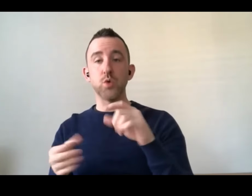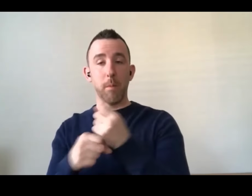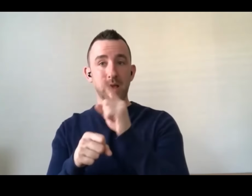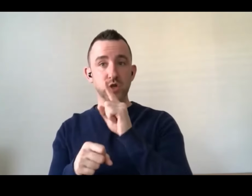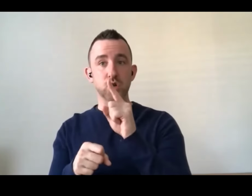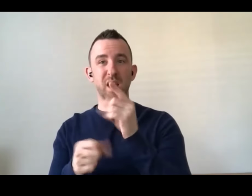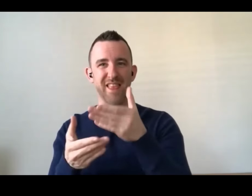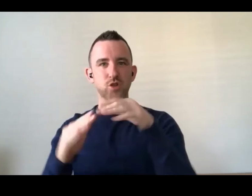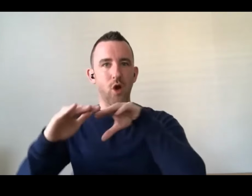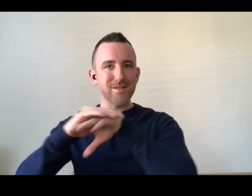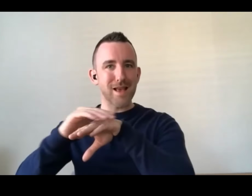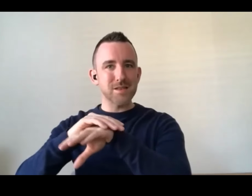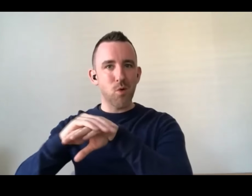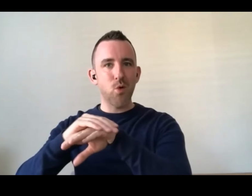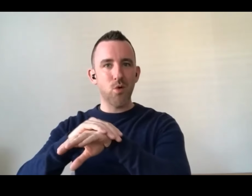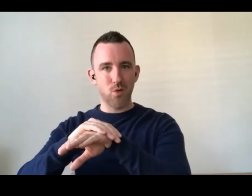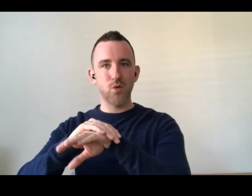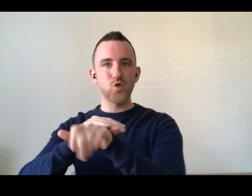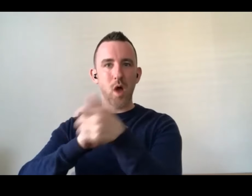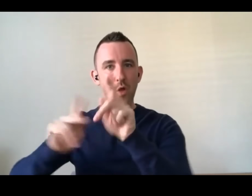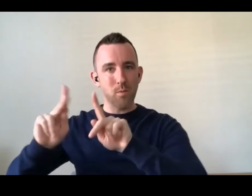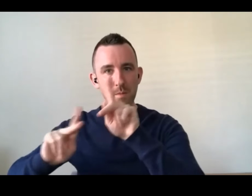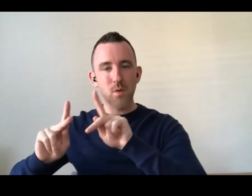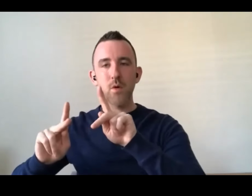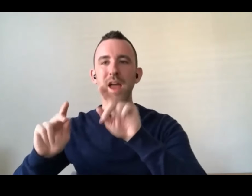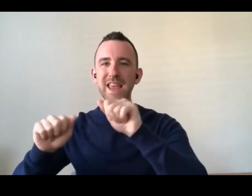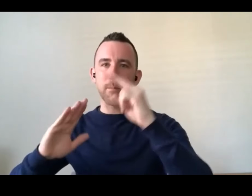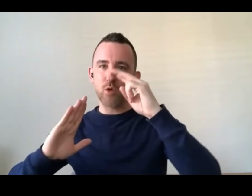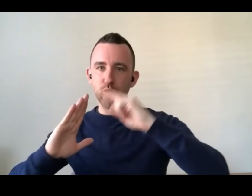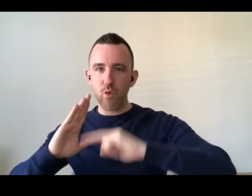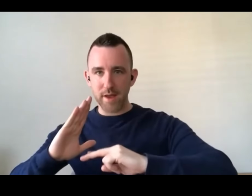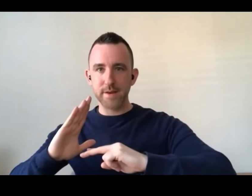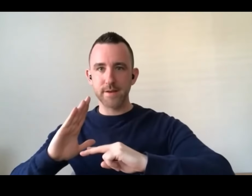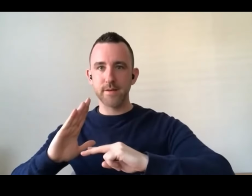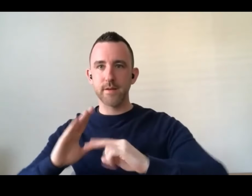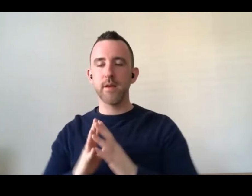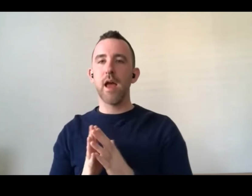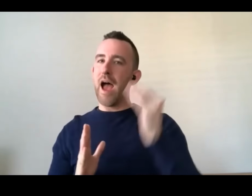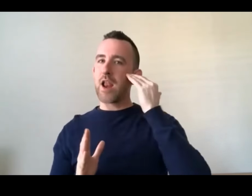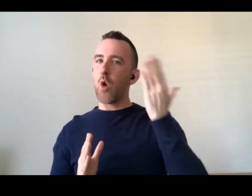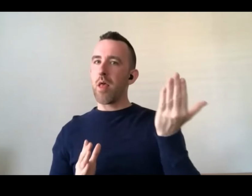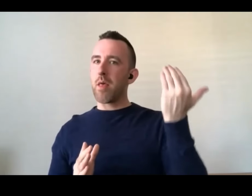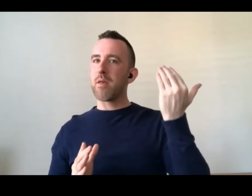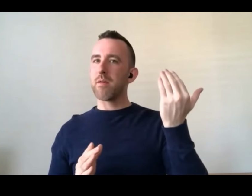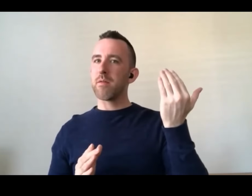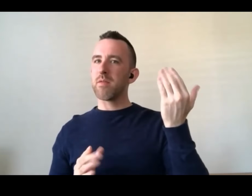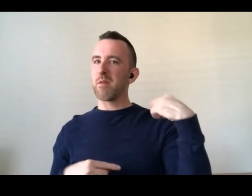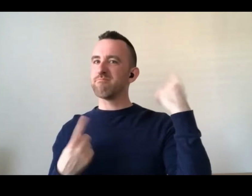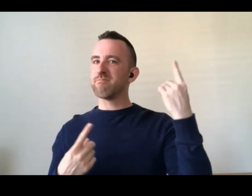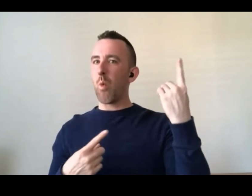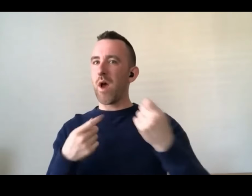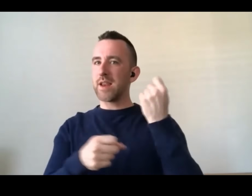are accessible and able to be read. I I know the past year for me has been a real lesson